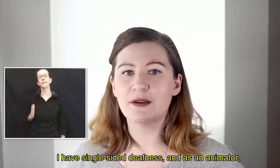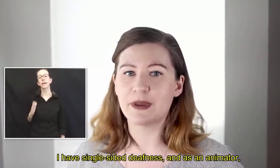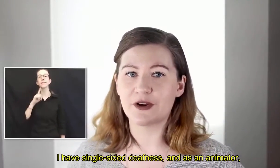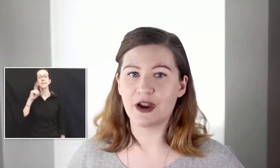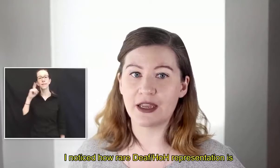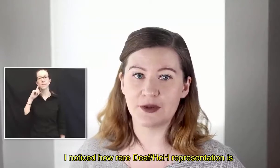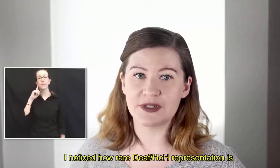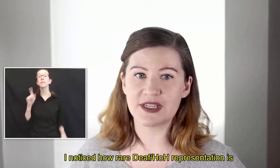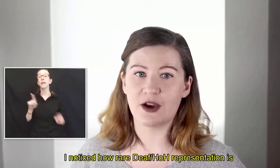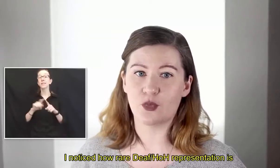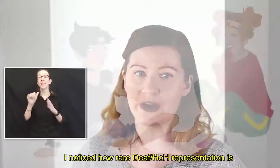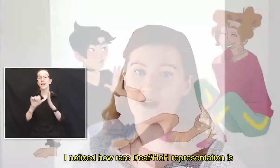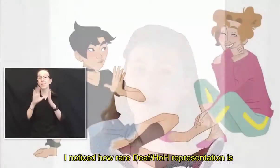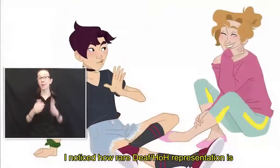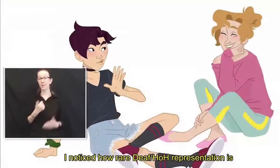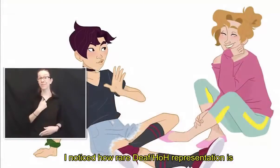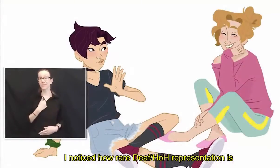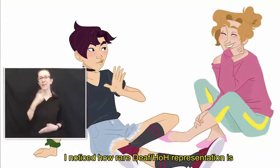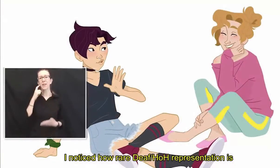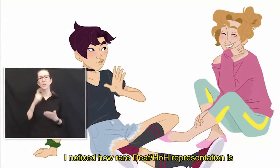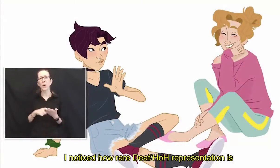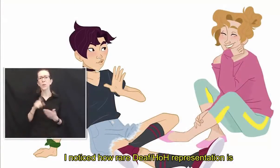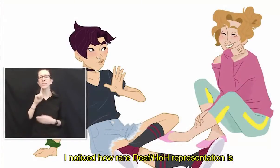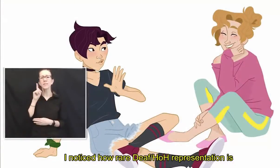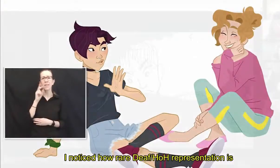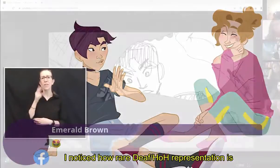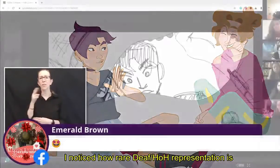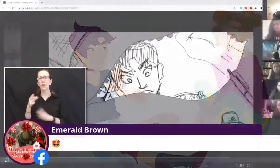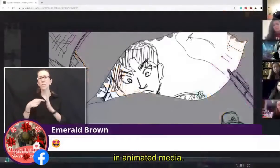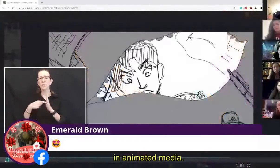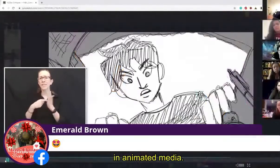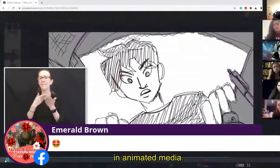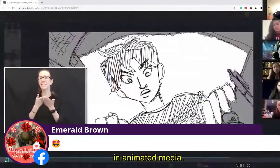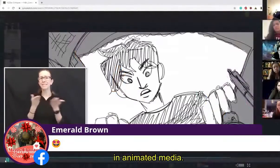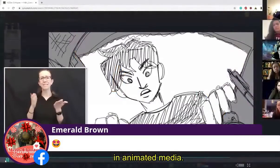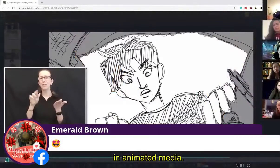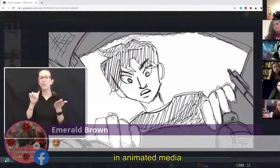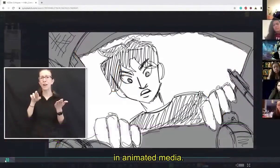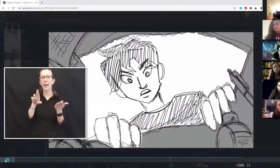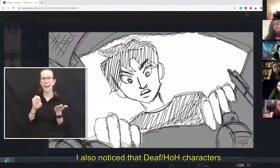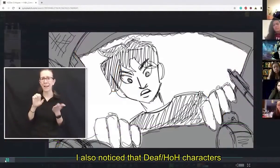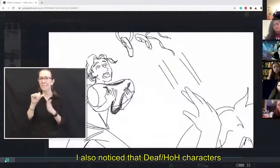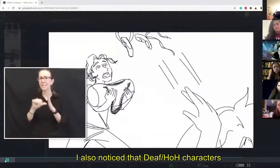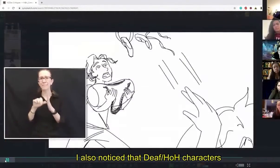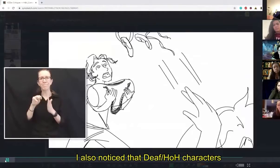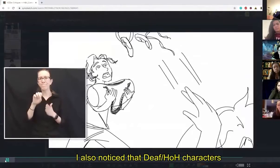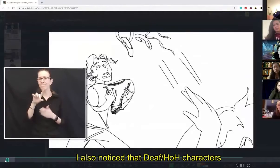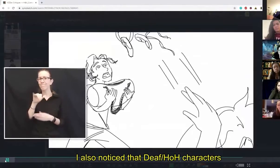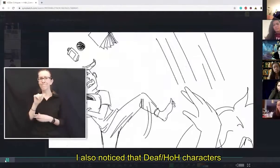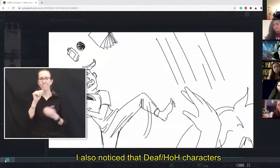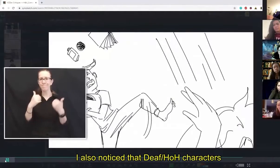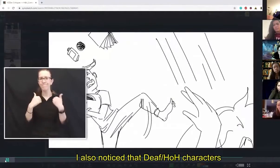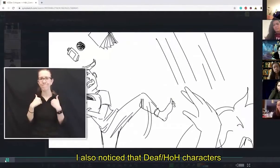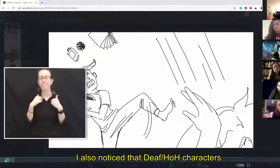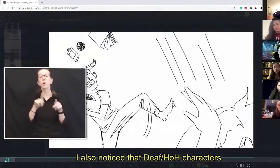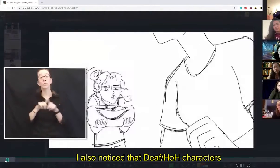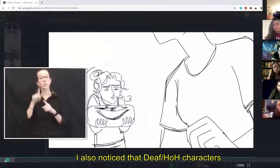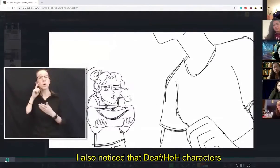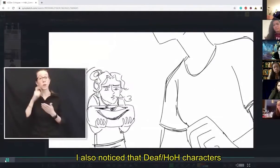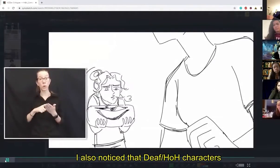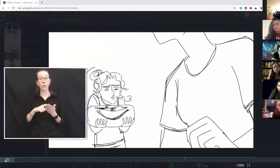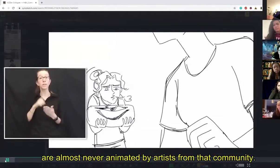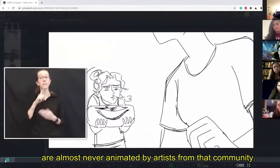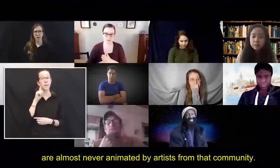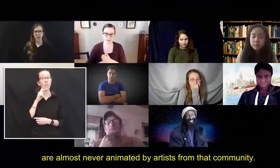as an animator, I noticed how rare deaf hard of hearing representation is in animated media. I also noticed that deaf hard of